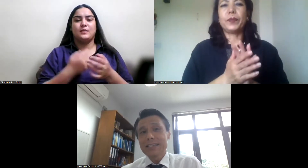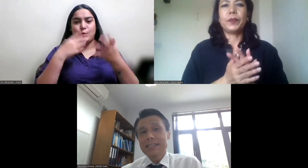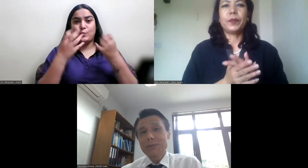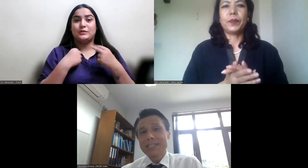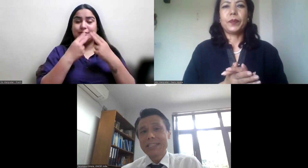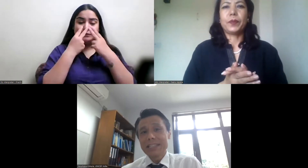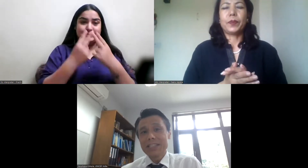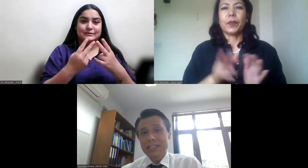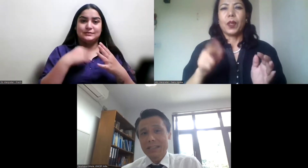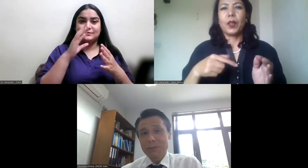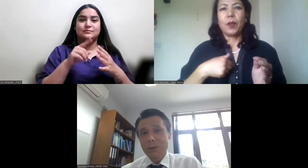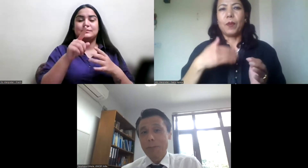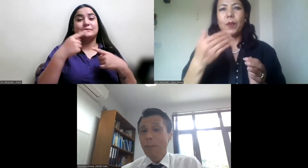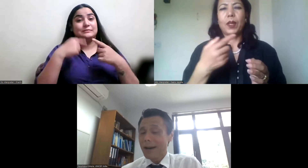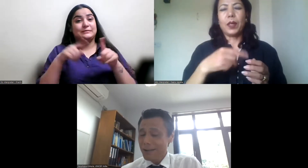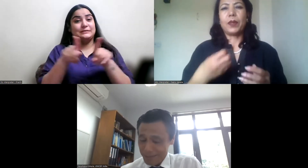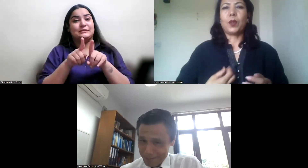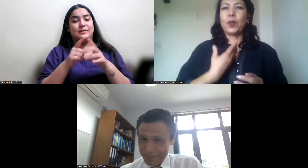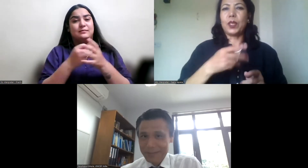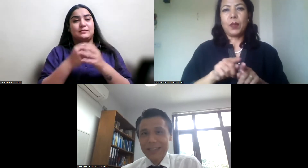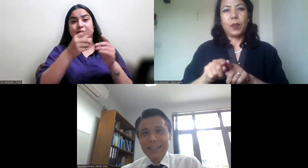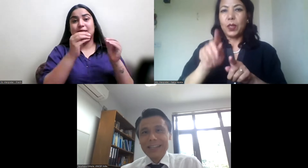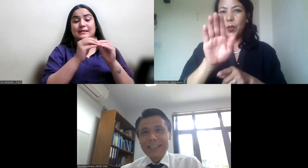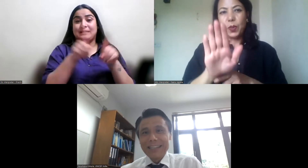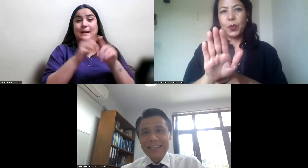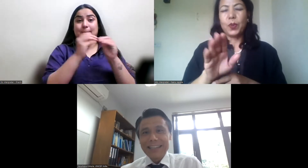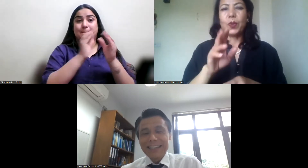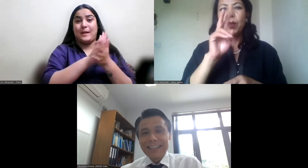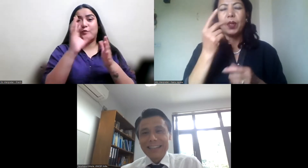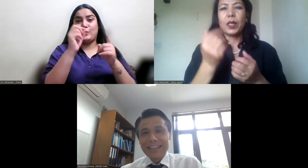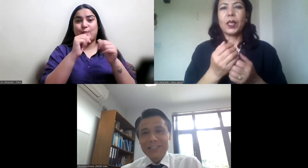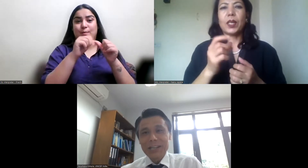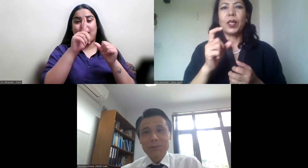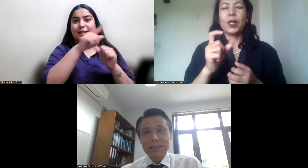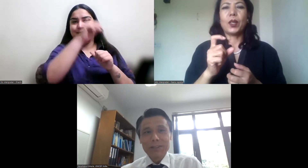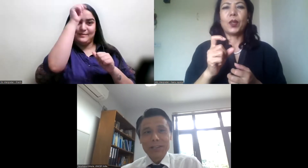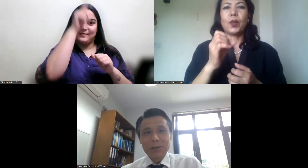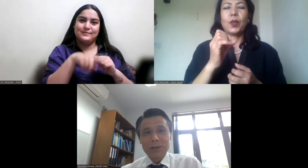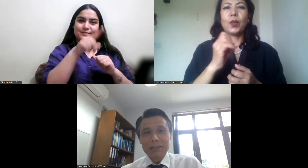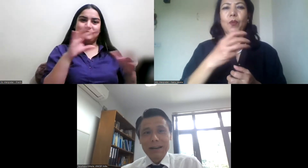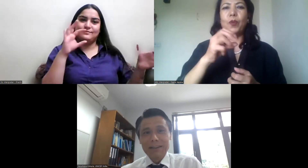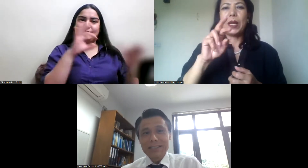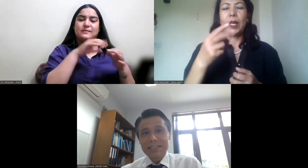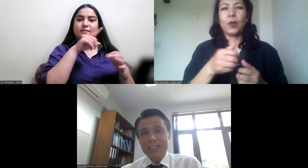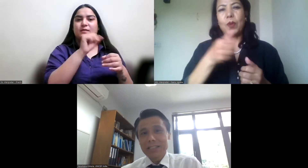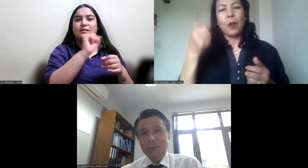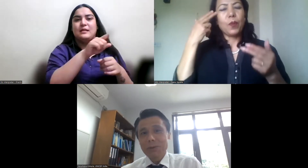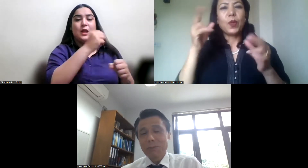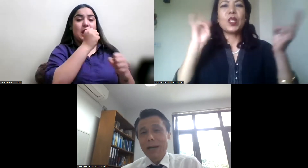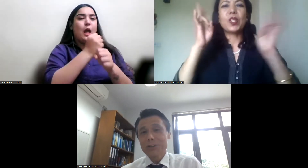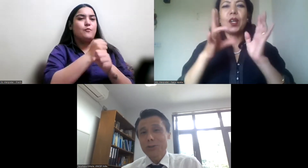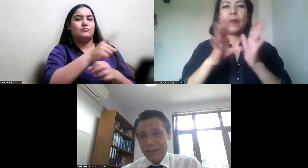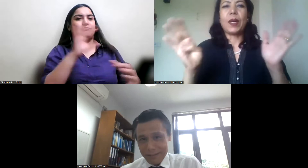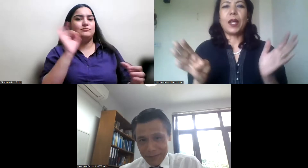the Safe City initiative from Bhopal, India, and child-friendly local governance initiative